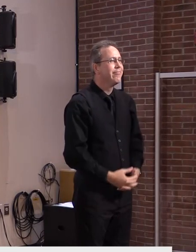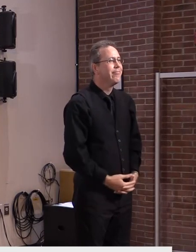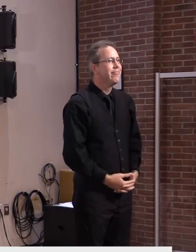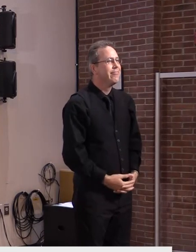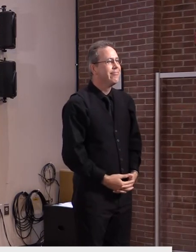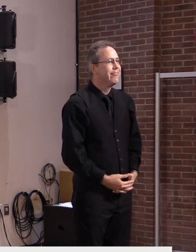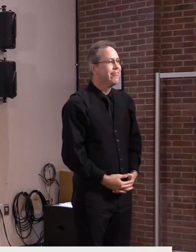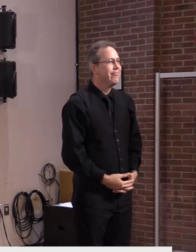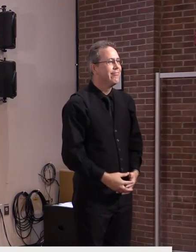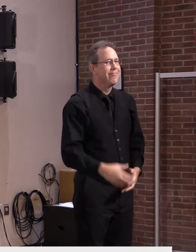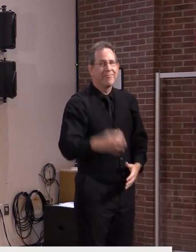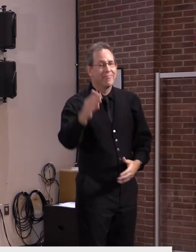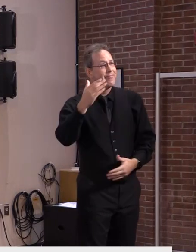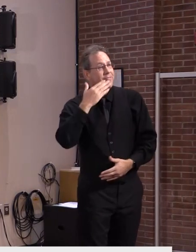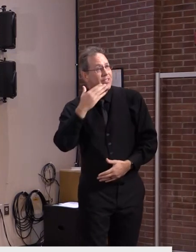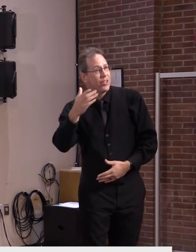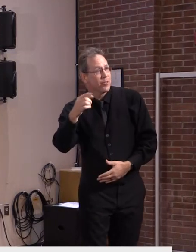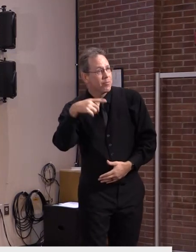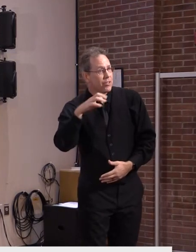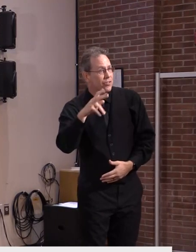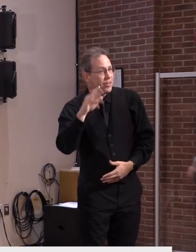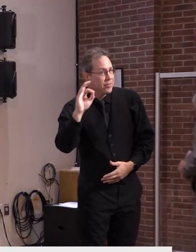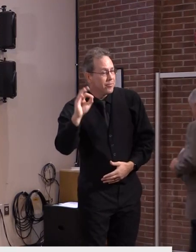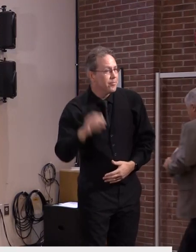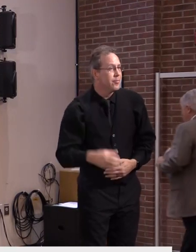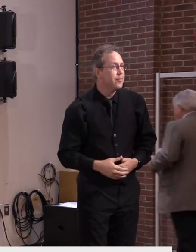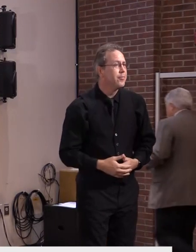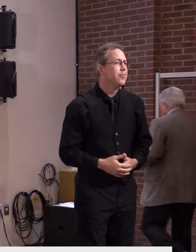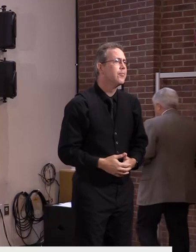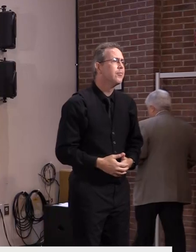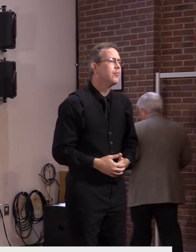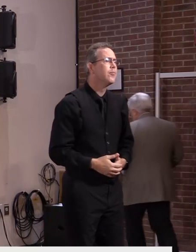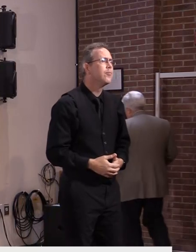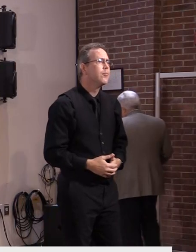Thank you, Commissioner Picek. Good afternoon. Major focus